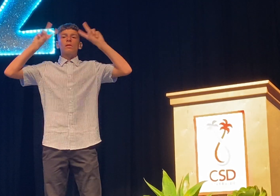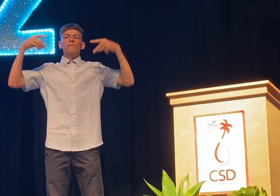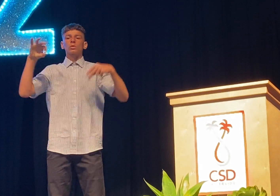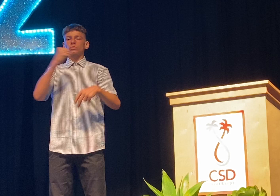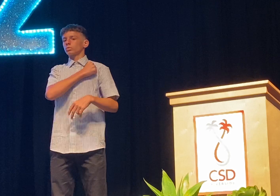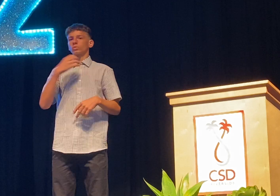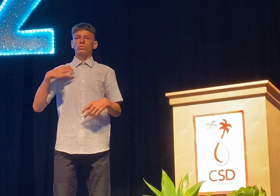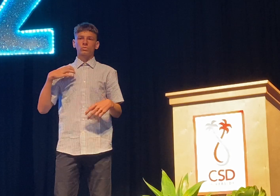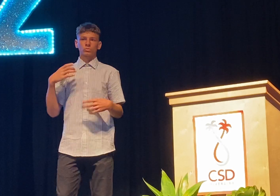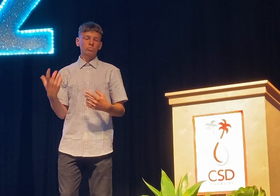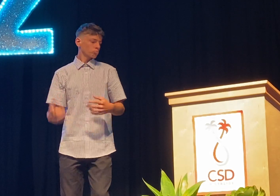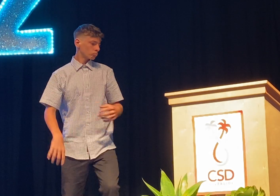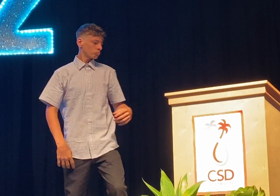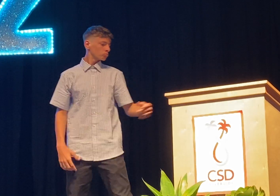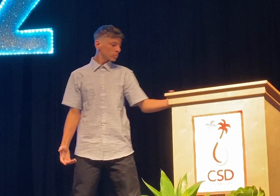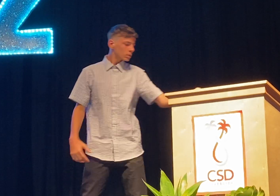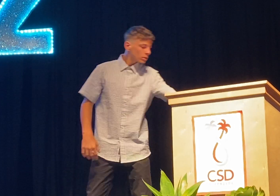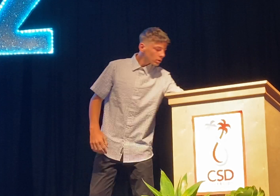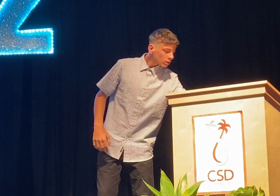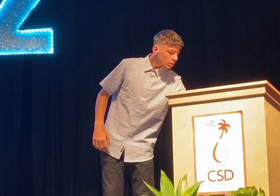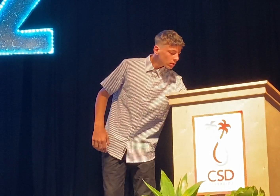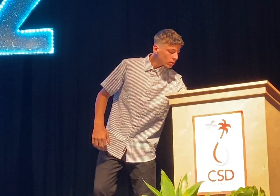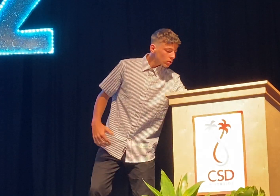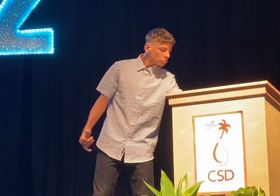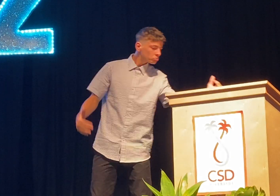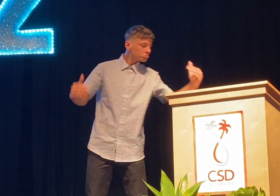football. I'm also the vice president of student council.